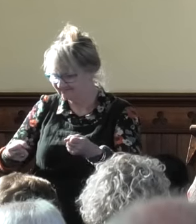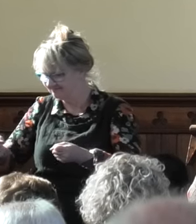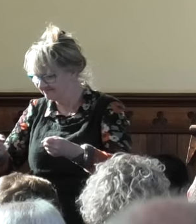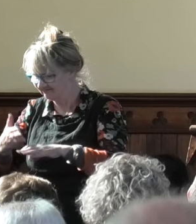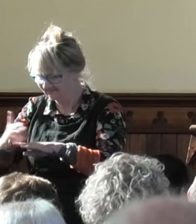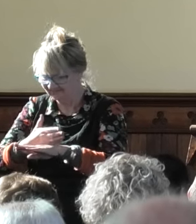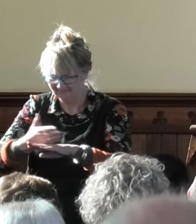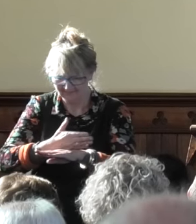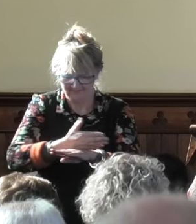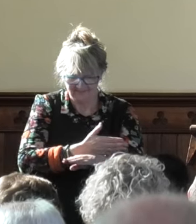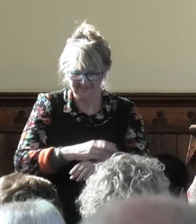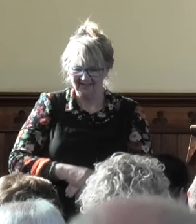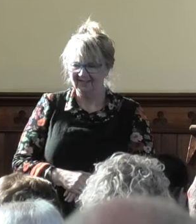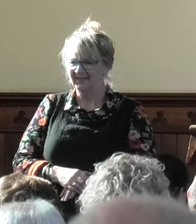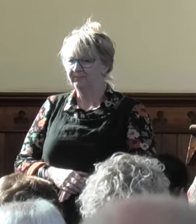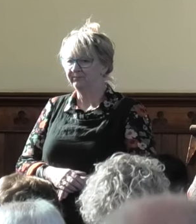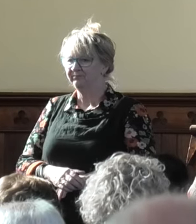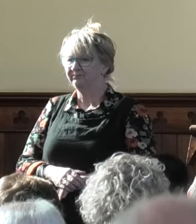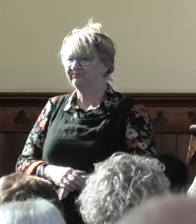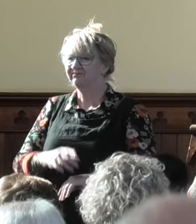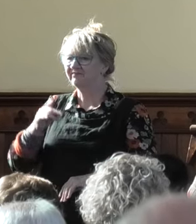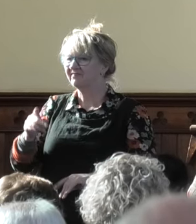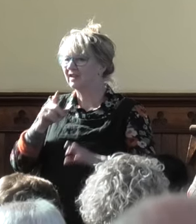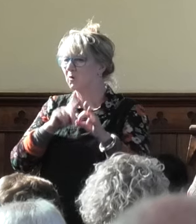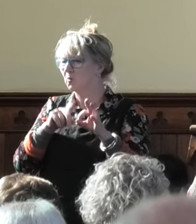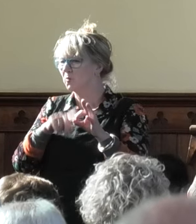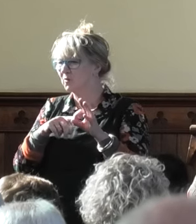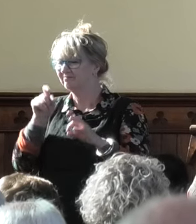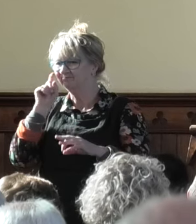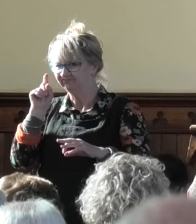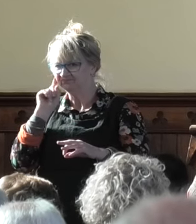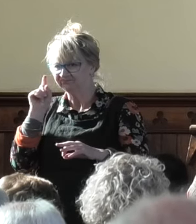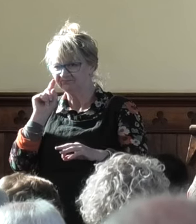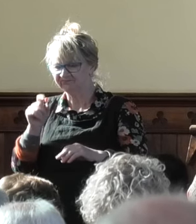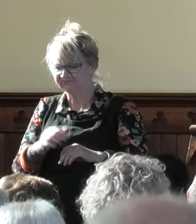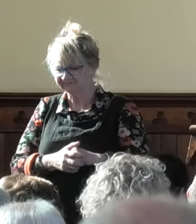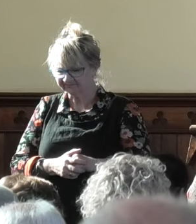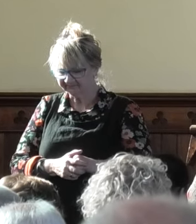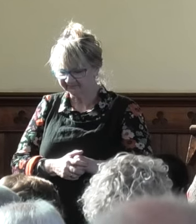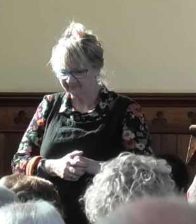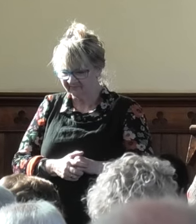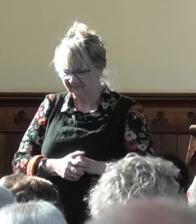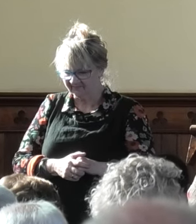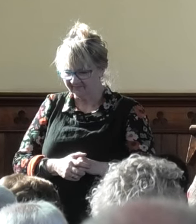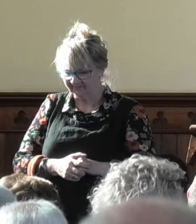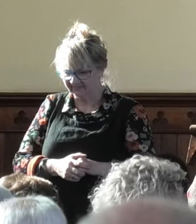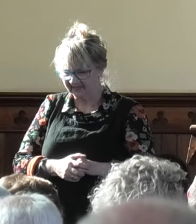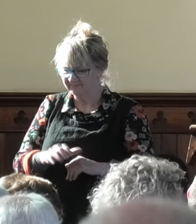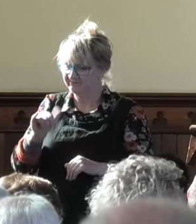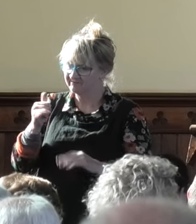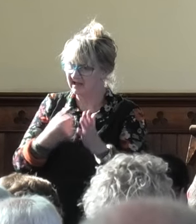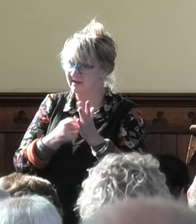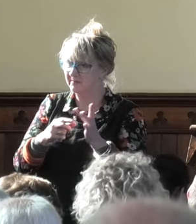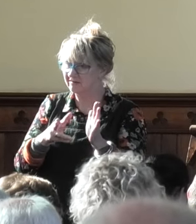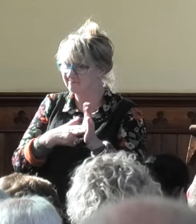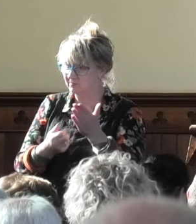our tongue-in-cheek answer to that question, why did Rinska throw herself so busily into everything, maybe that she was